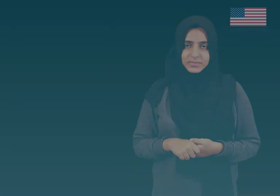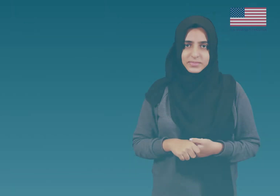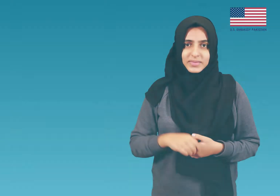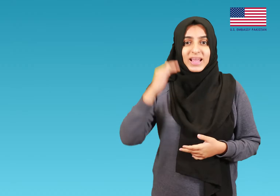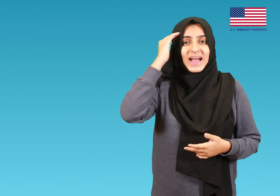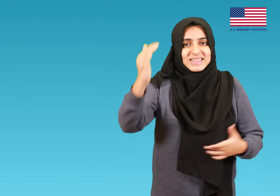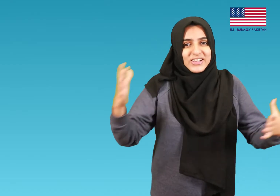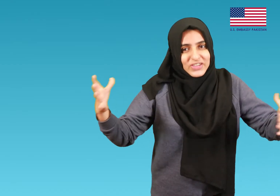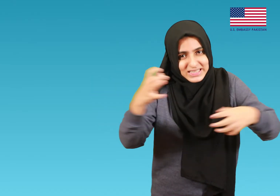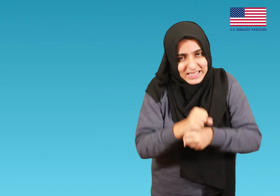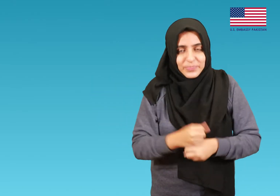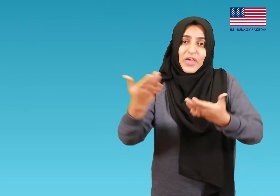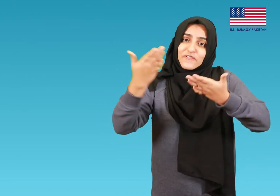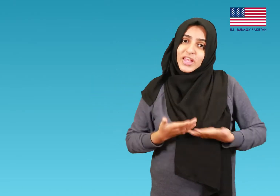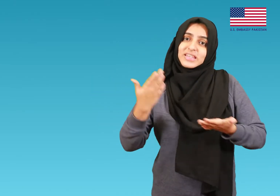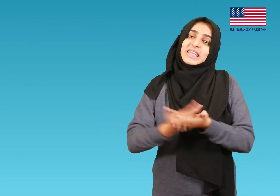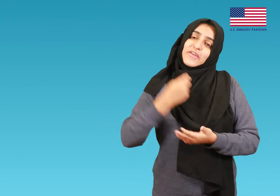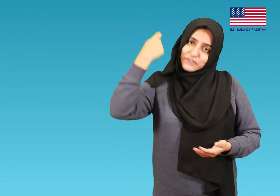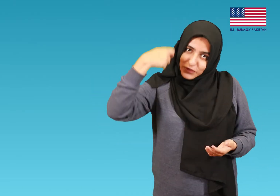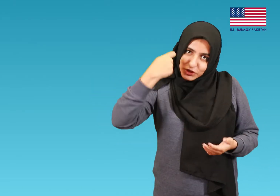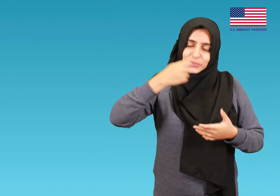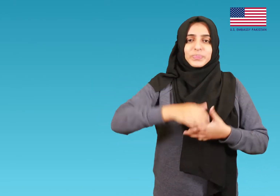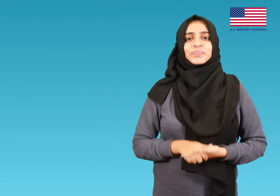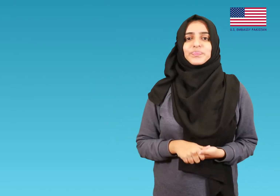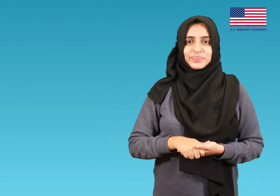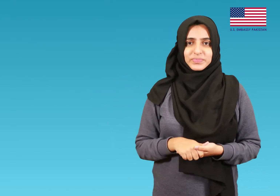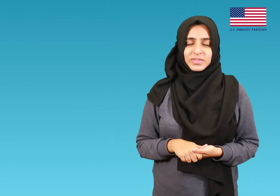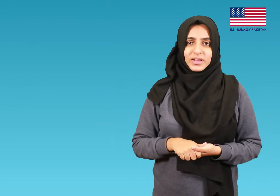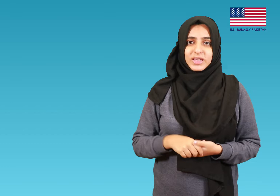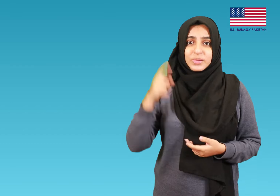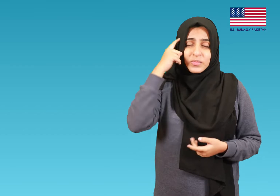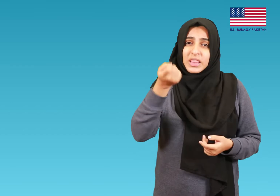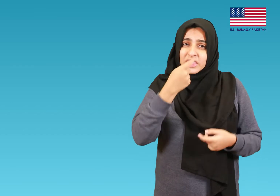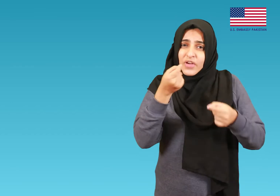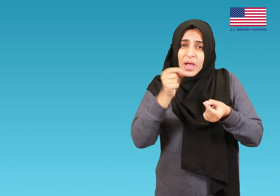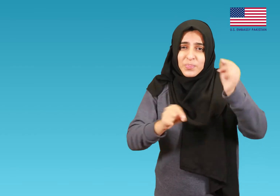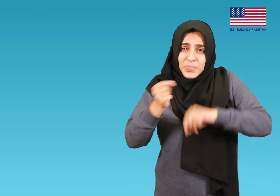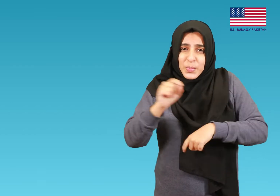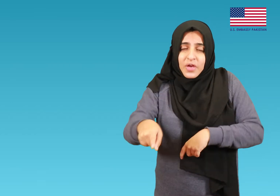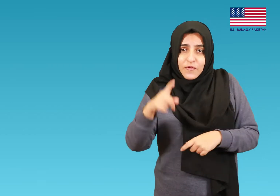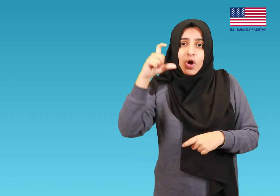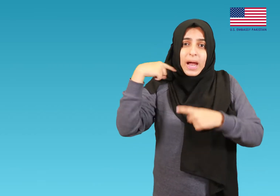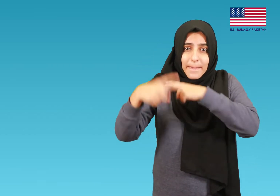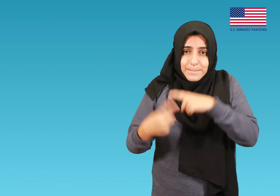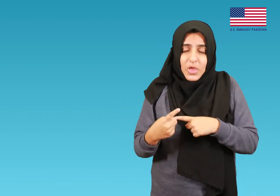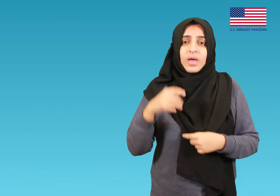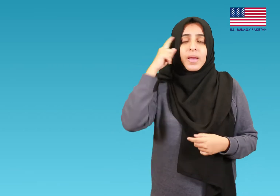Hello everyone and welcome back to yet another video. Pharmaceutical companies Pfizer and BioNTech